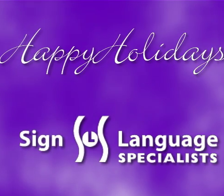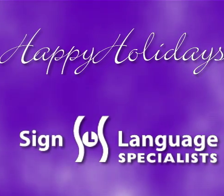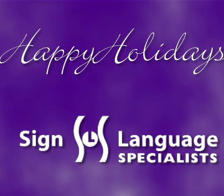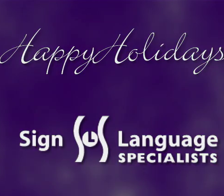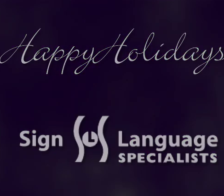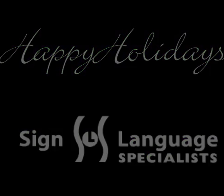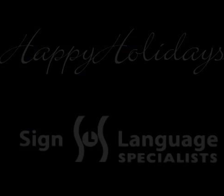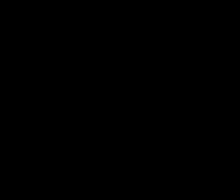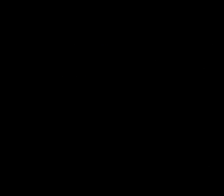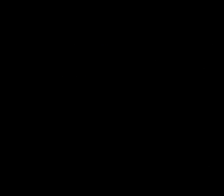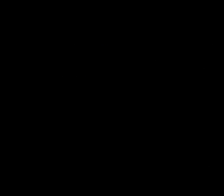A